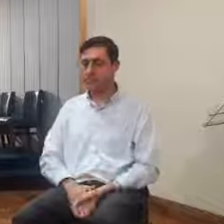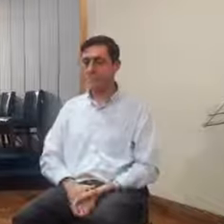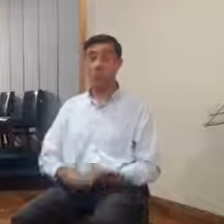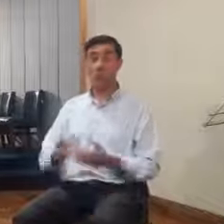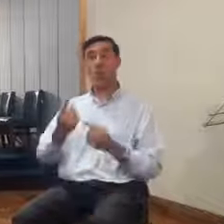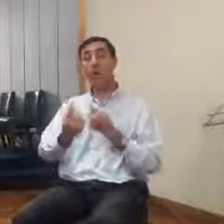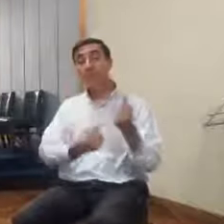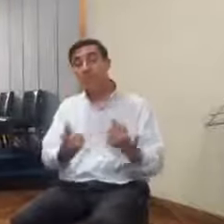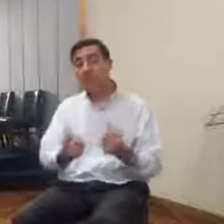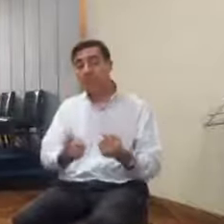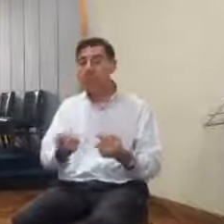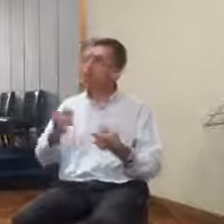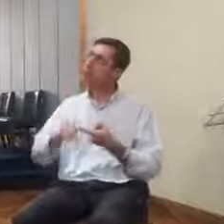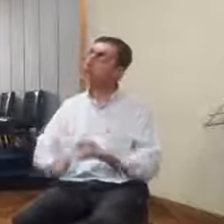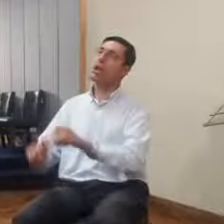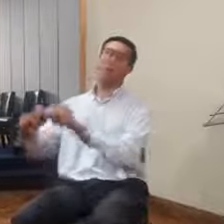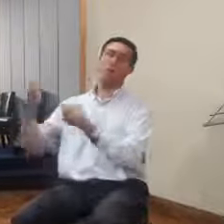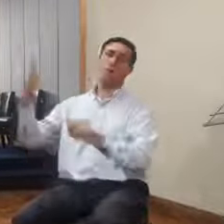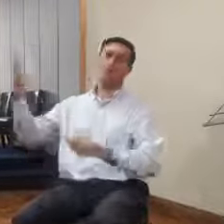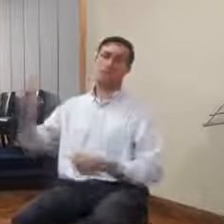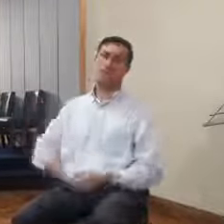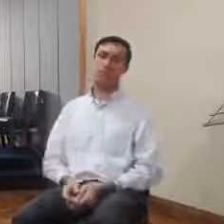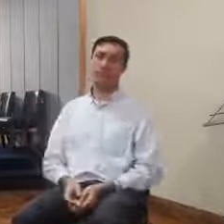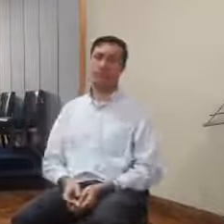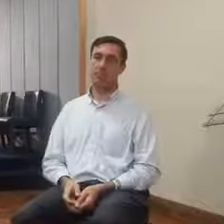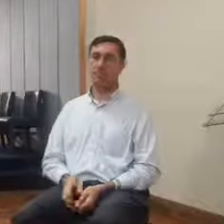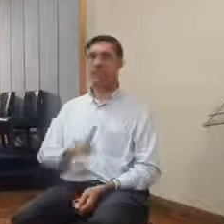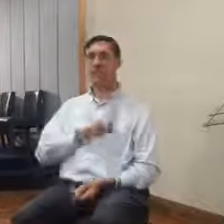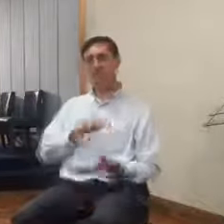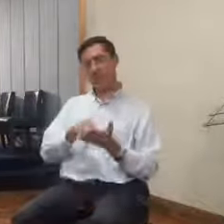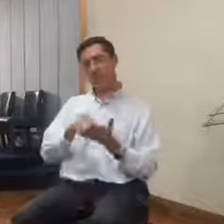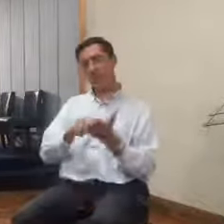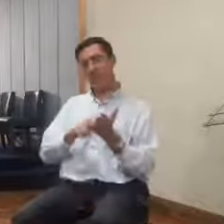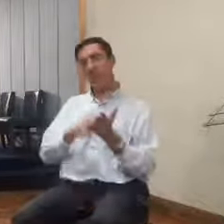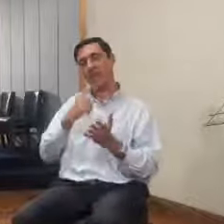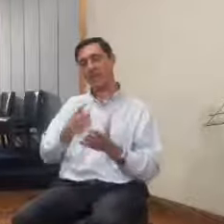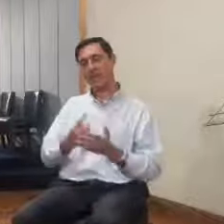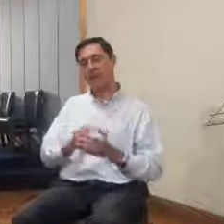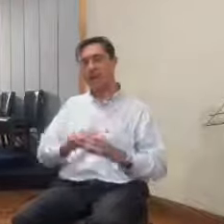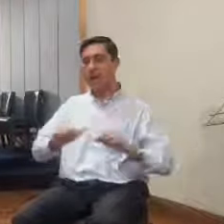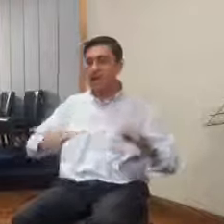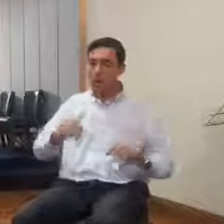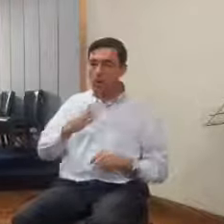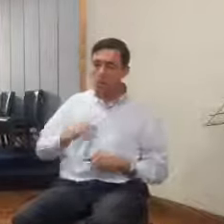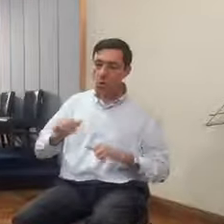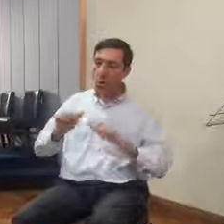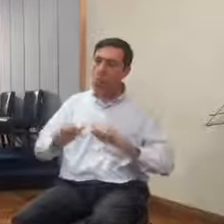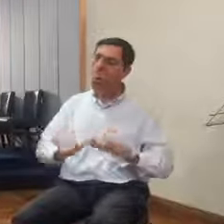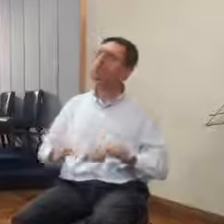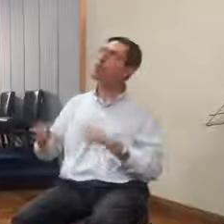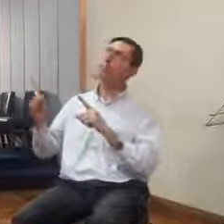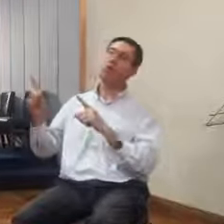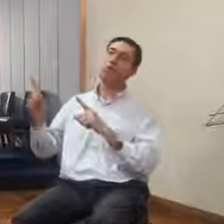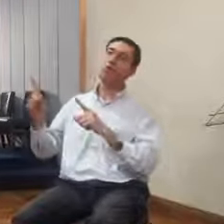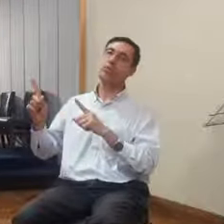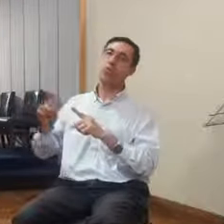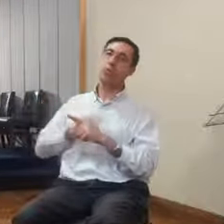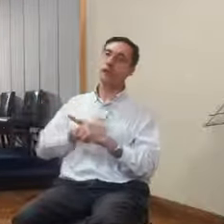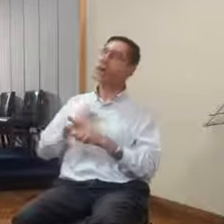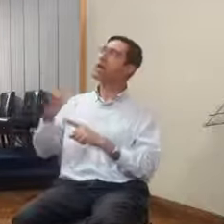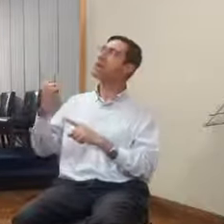him, our soul waiteth for the Lord. He is our help and our